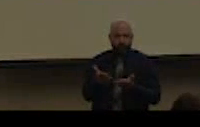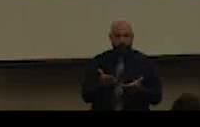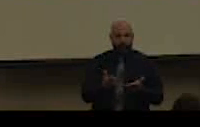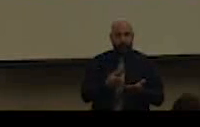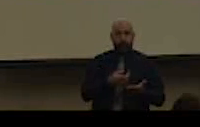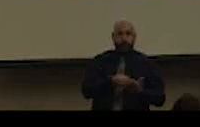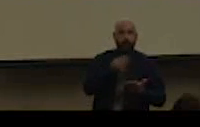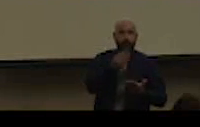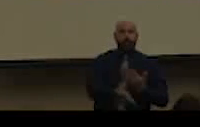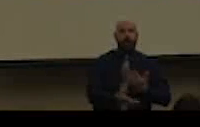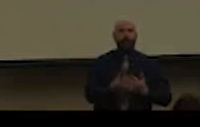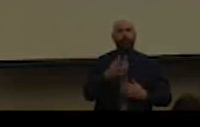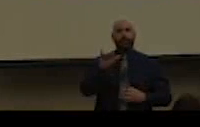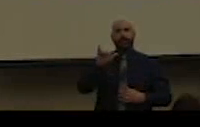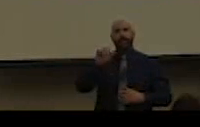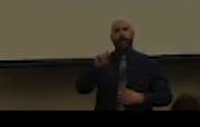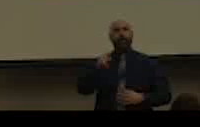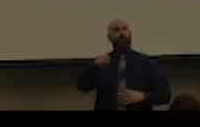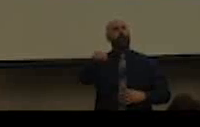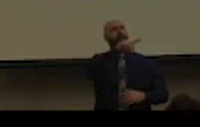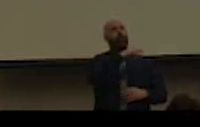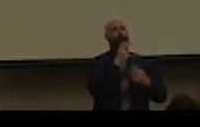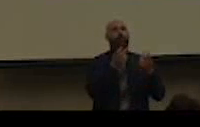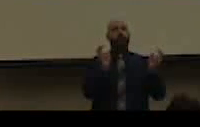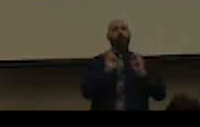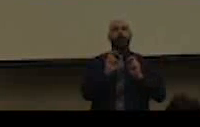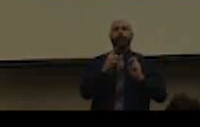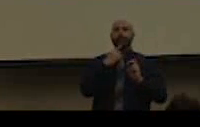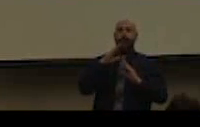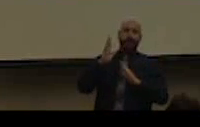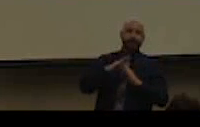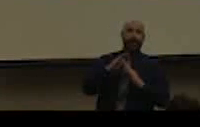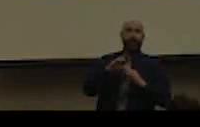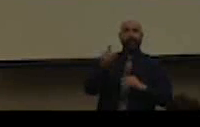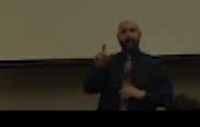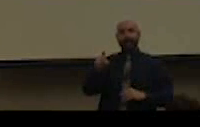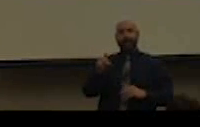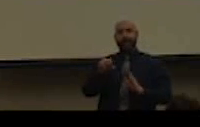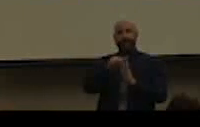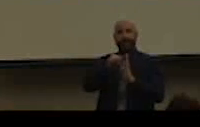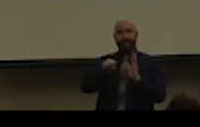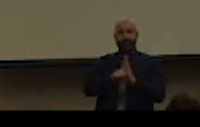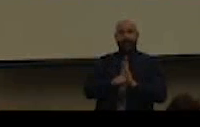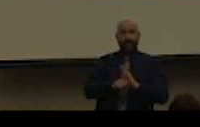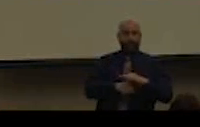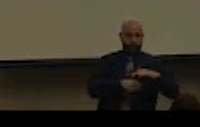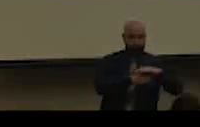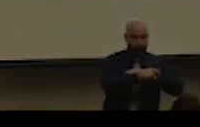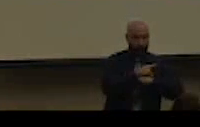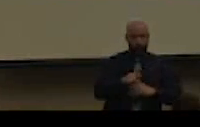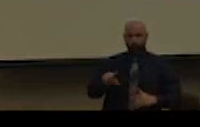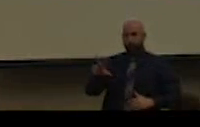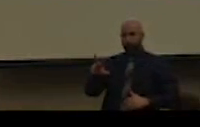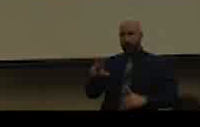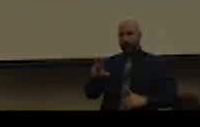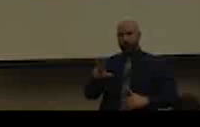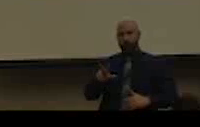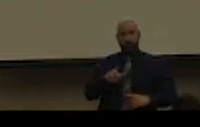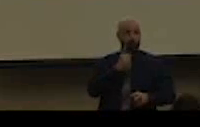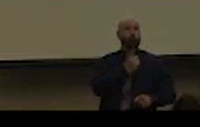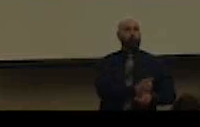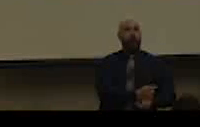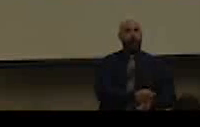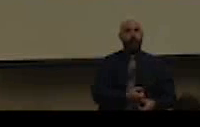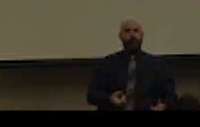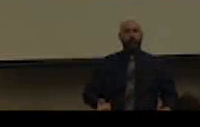we're all sitting around this table saying the greatest need in the state is birth to three. That's not a mistake. Those things are related. And then, of course,